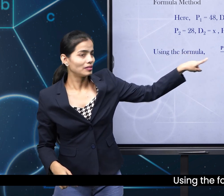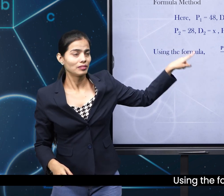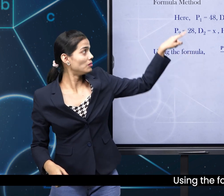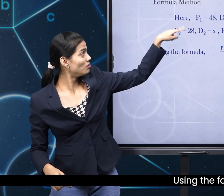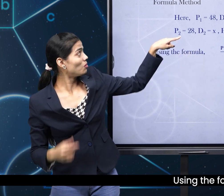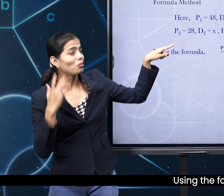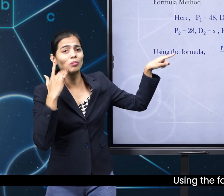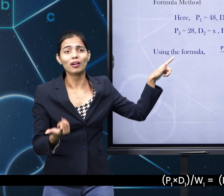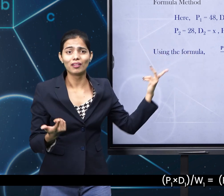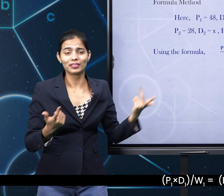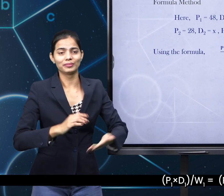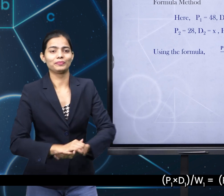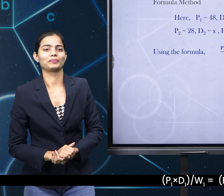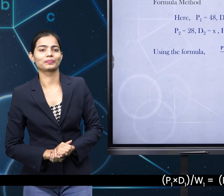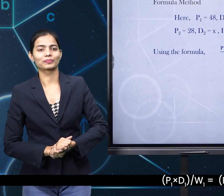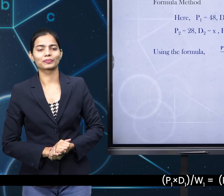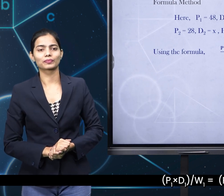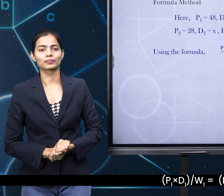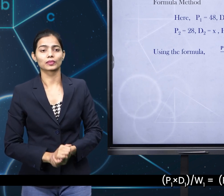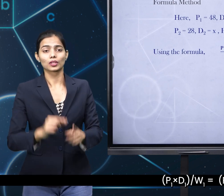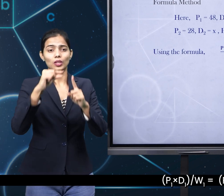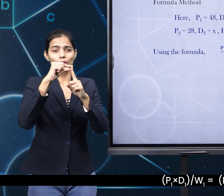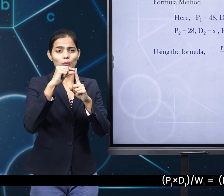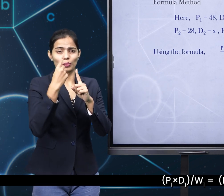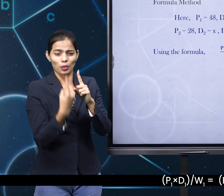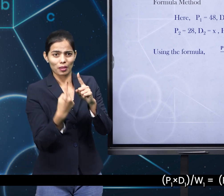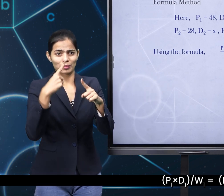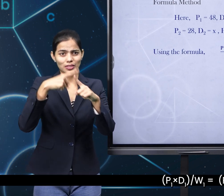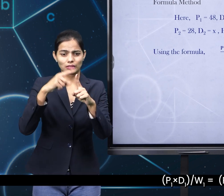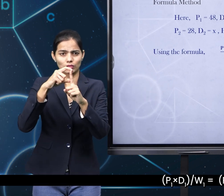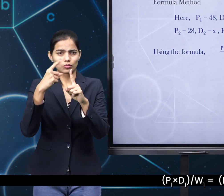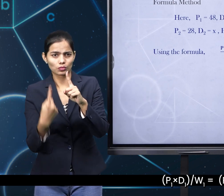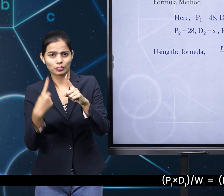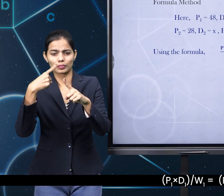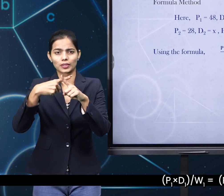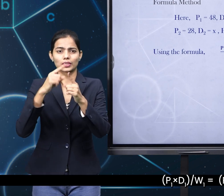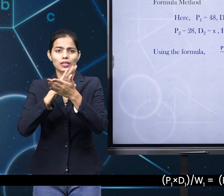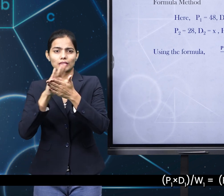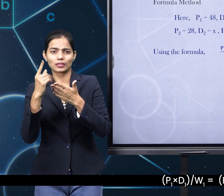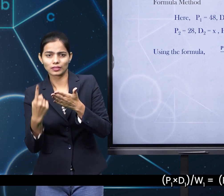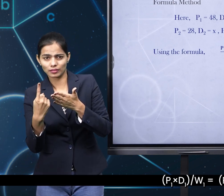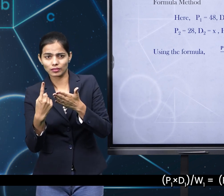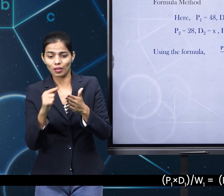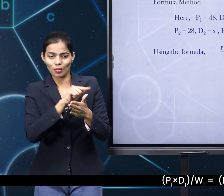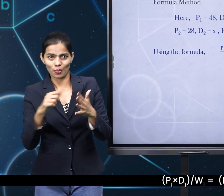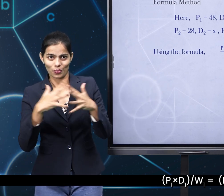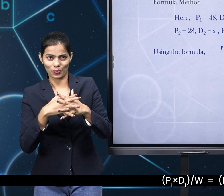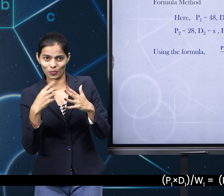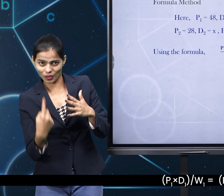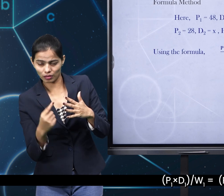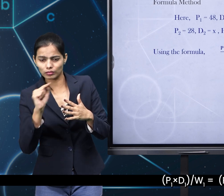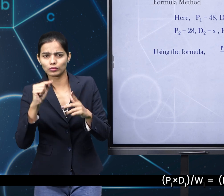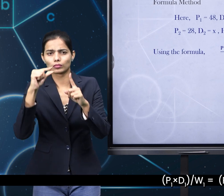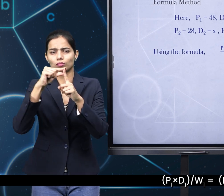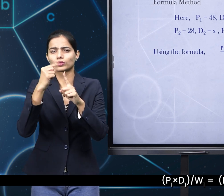Using the formula P1 into D1 into H1 by W1 is equal to P2 into